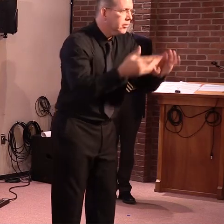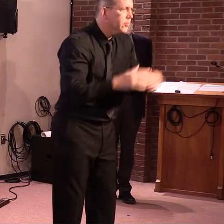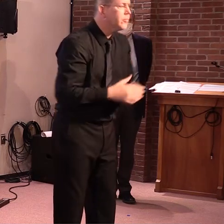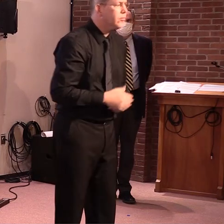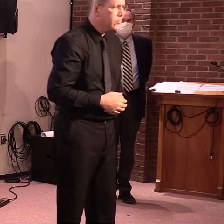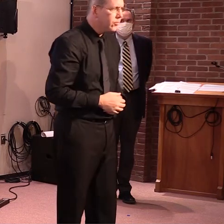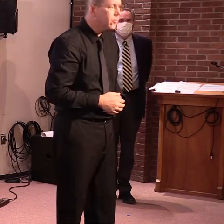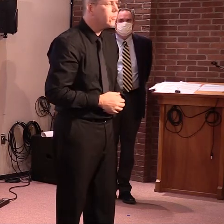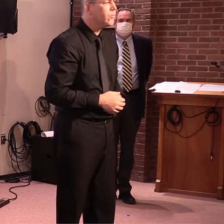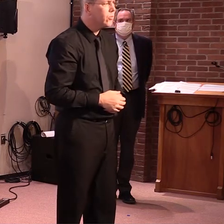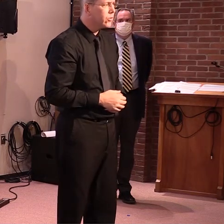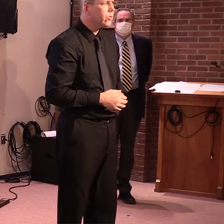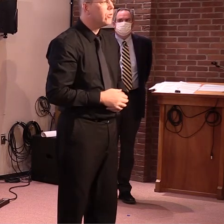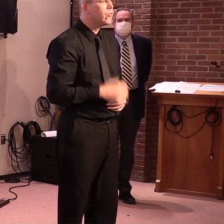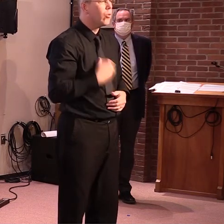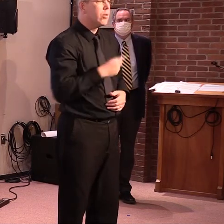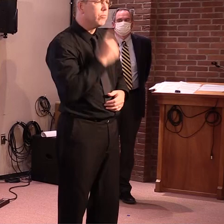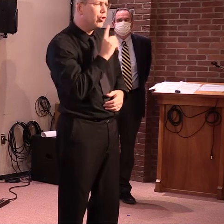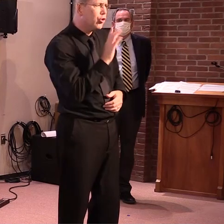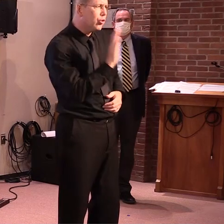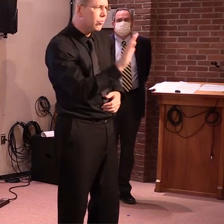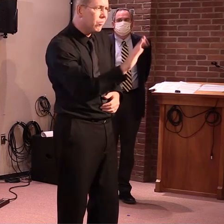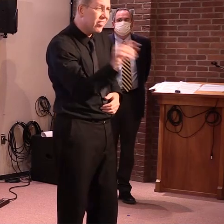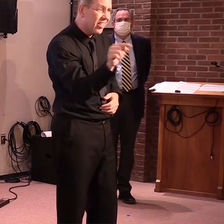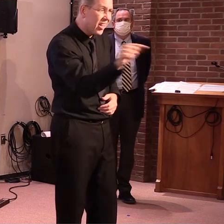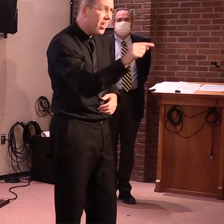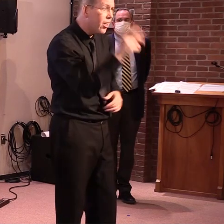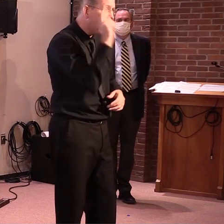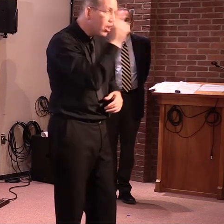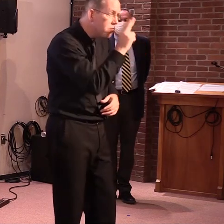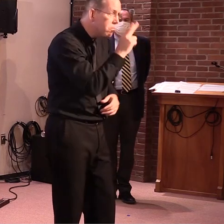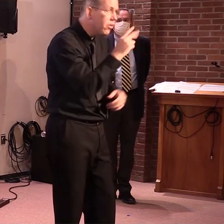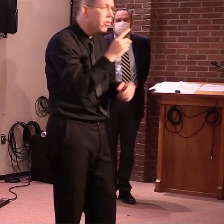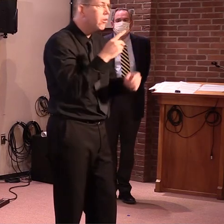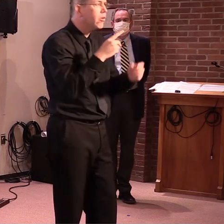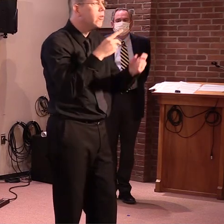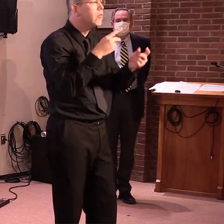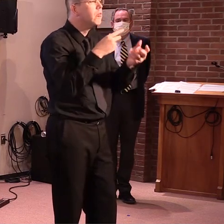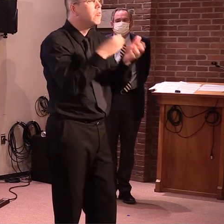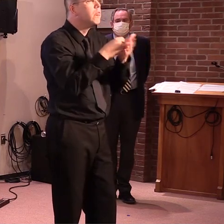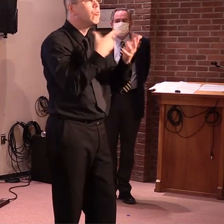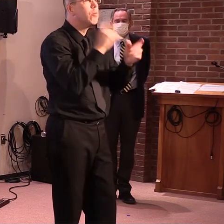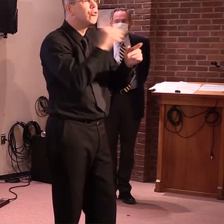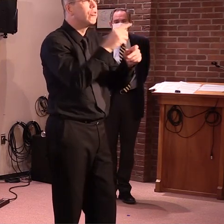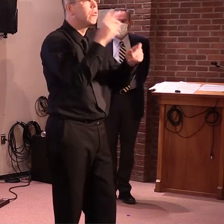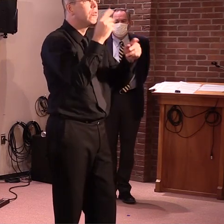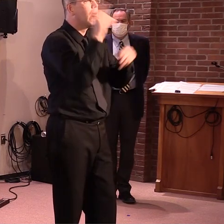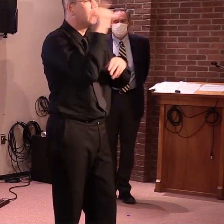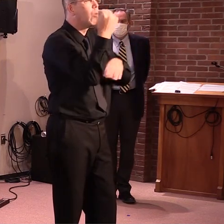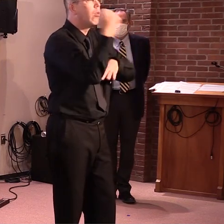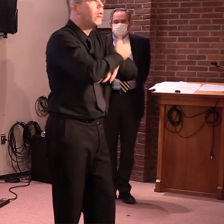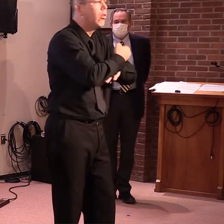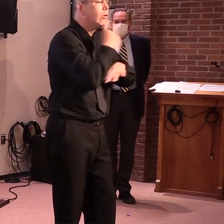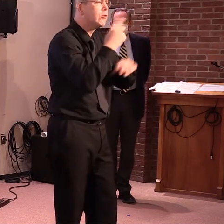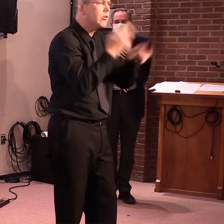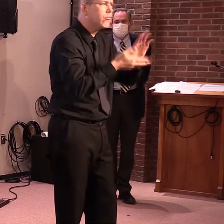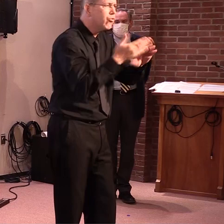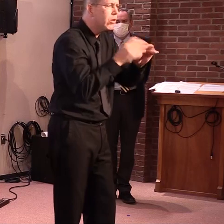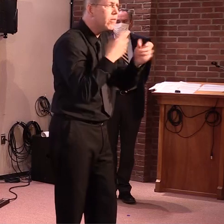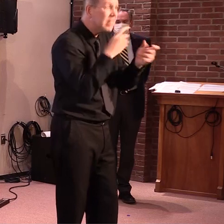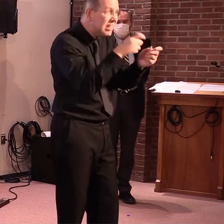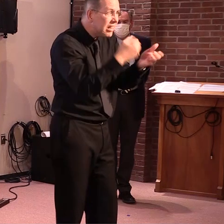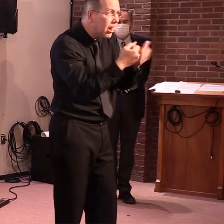pandemic, and we're still in it. I don't want to say we're out of it yet, but at the height of the pandemic. And number